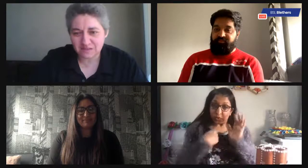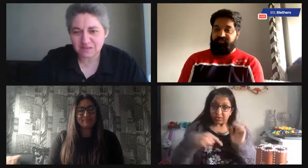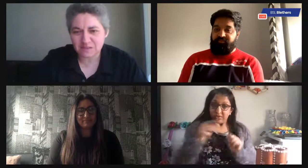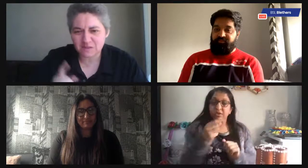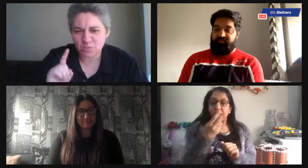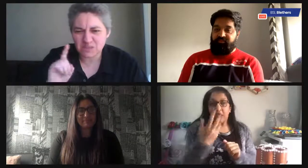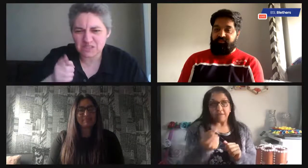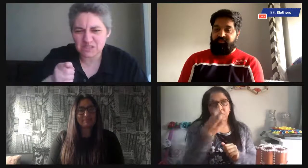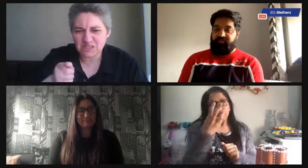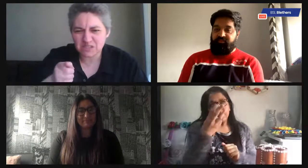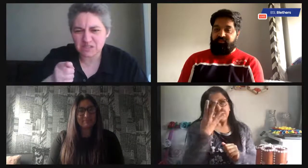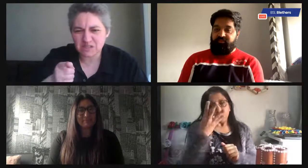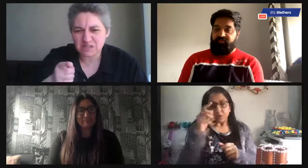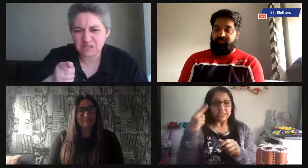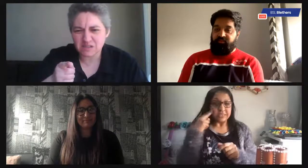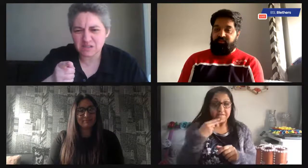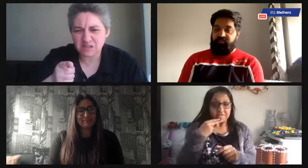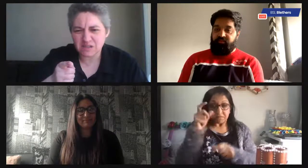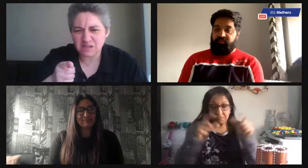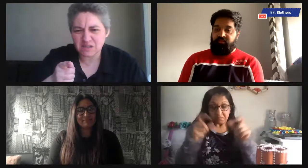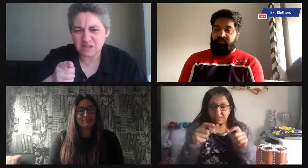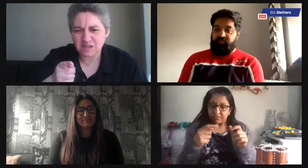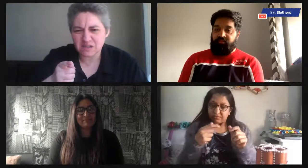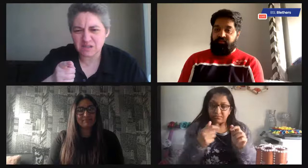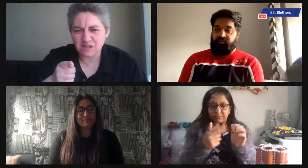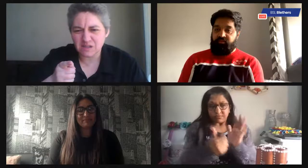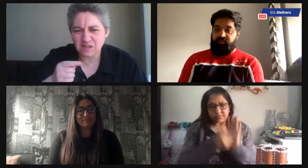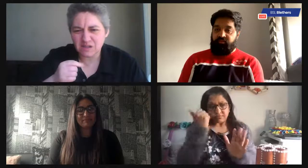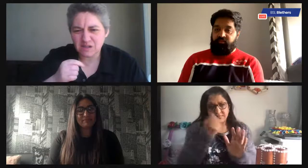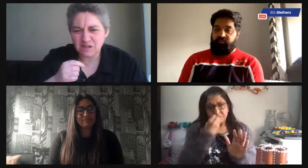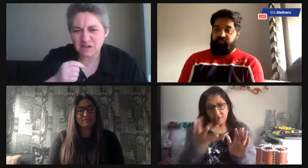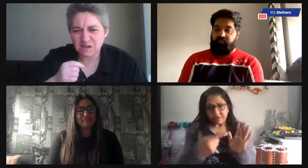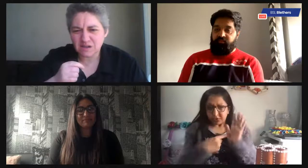deaf member who made this. There's about